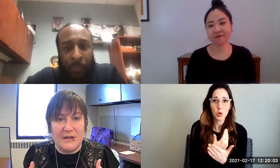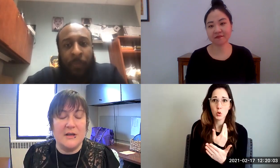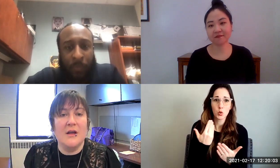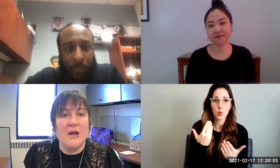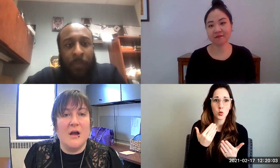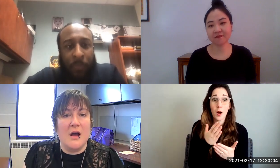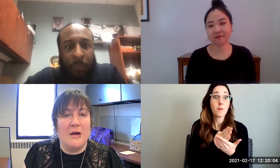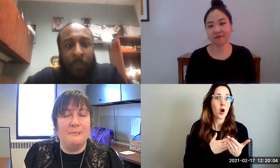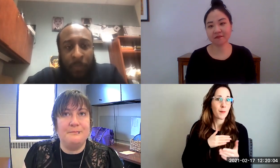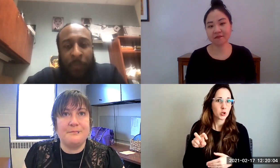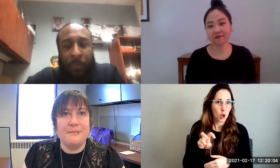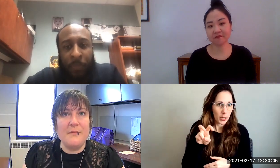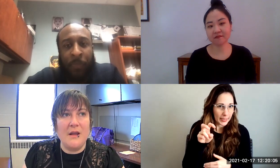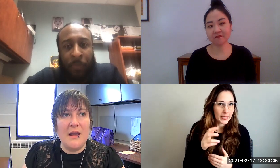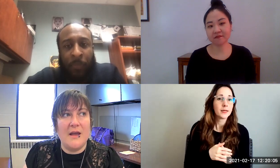my journey.